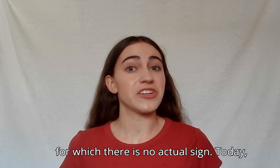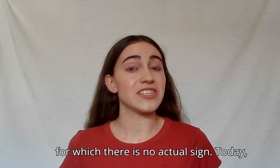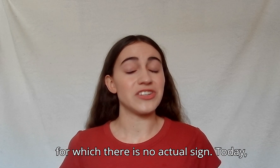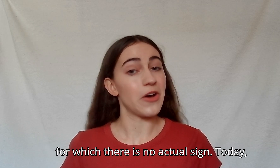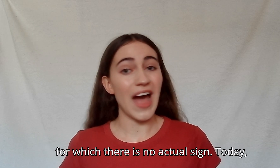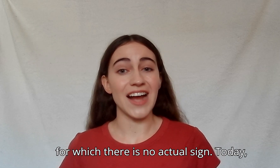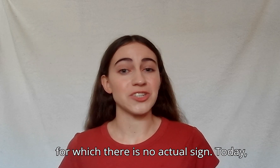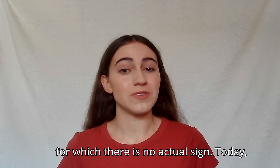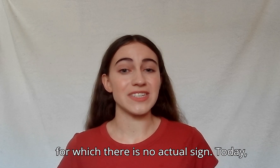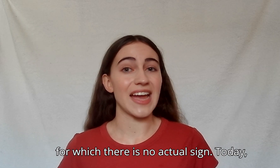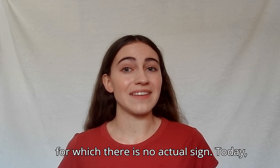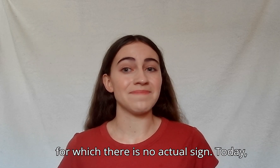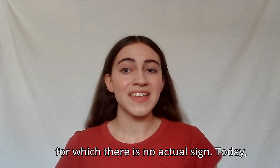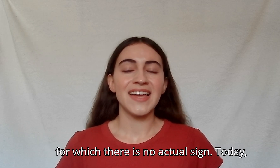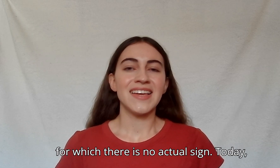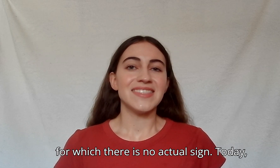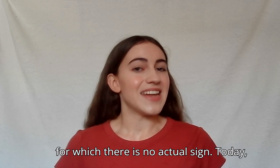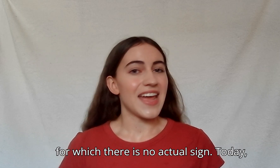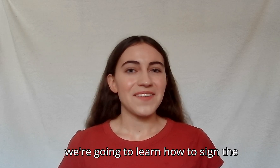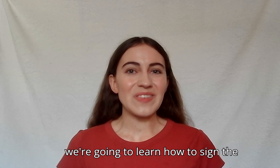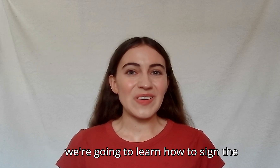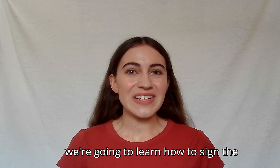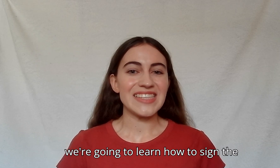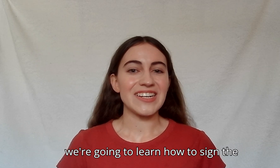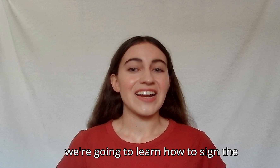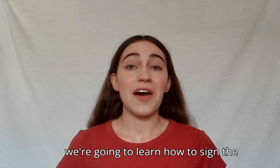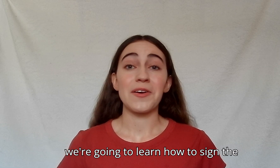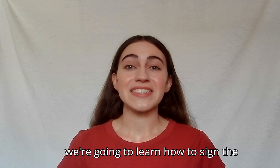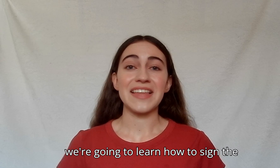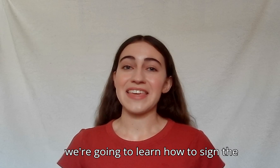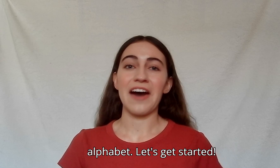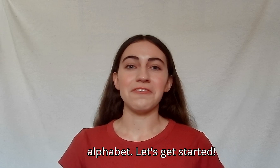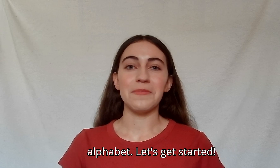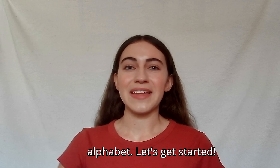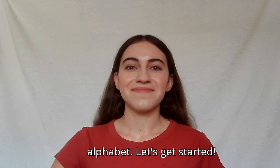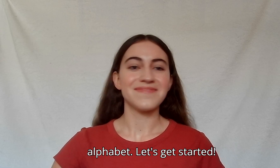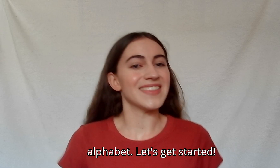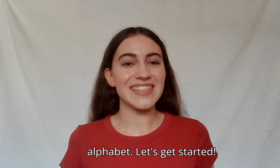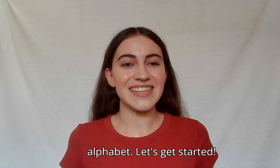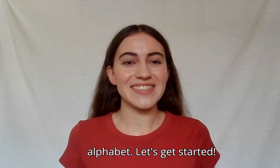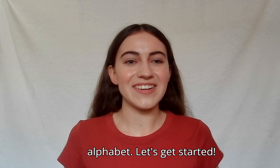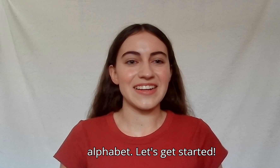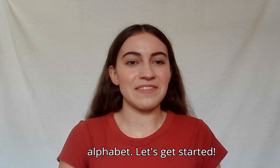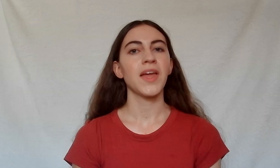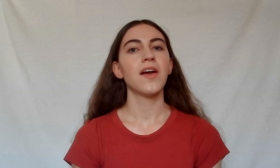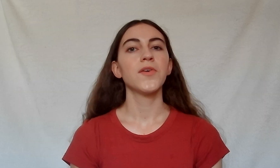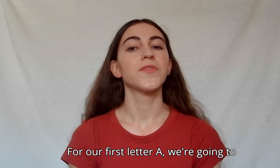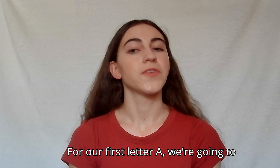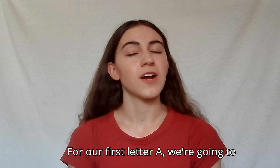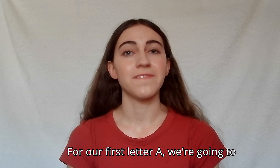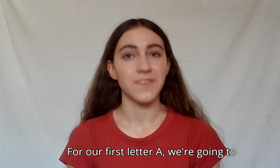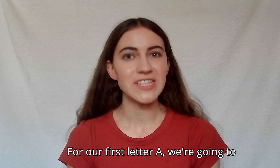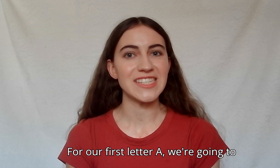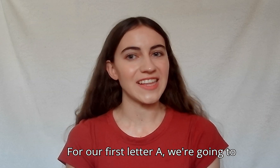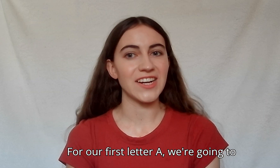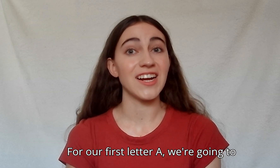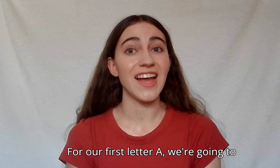is no actual sign. Today, we're going to learn how to sign the alphabet. Let's get started. For our first letter